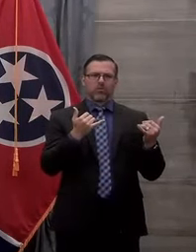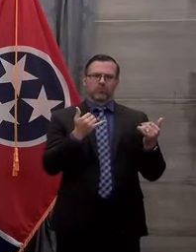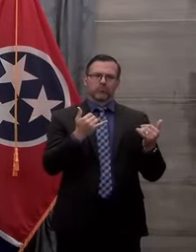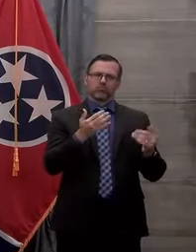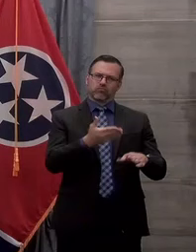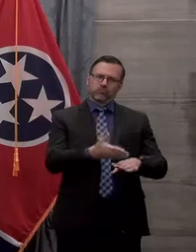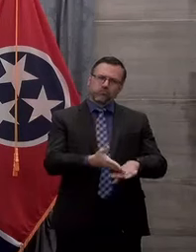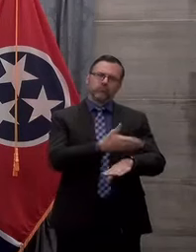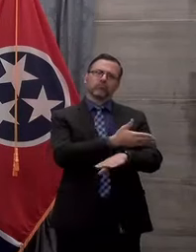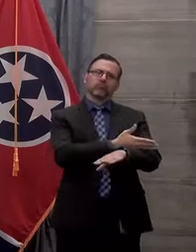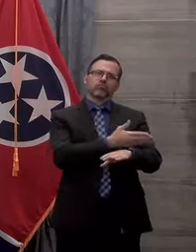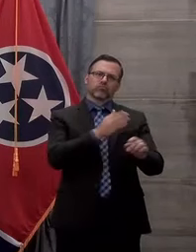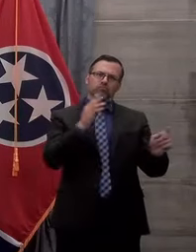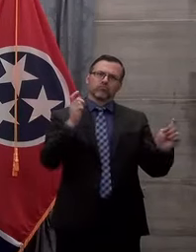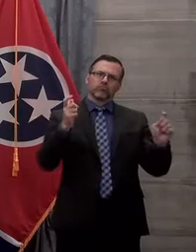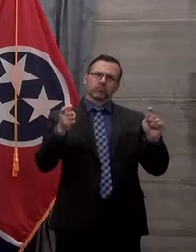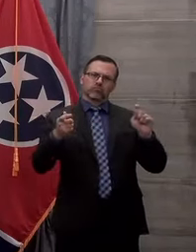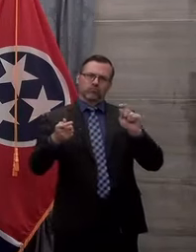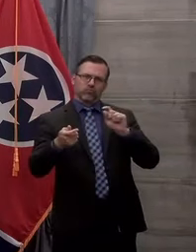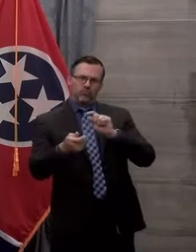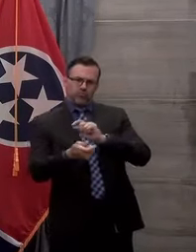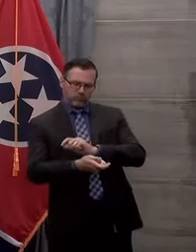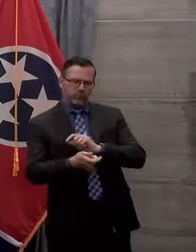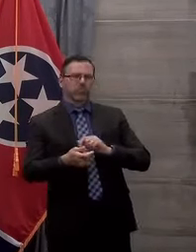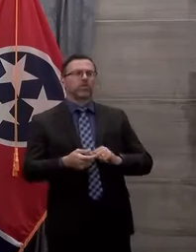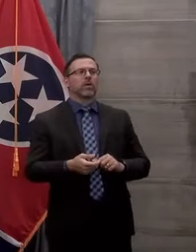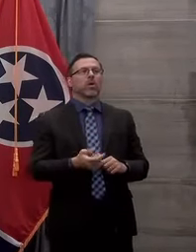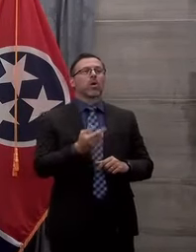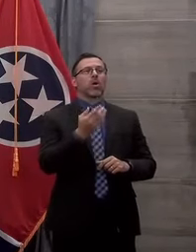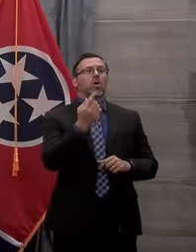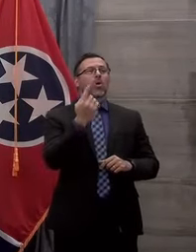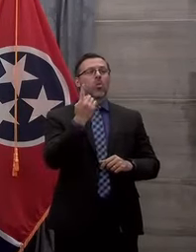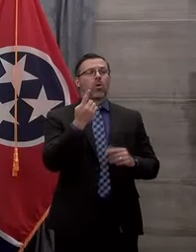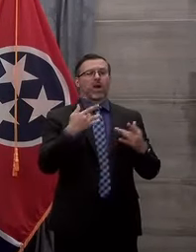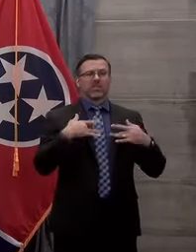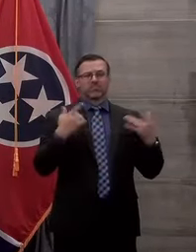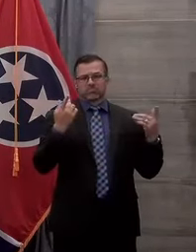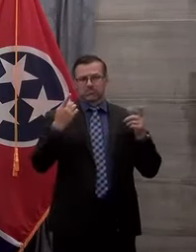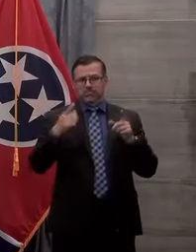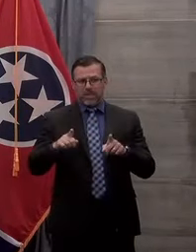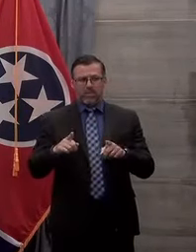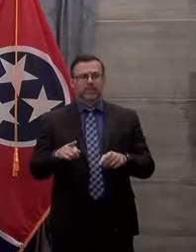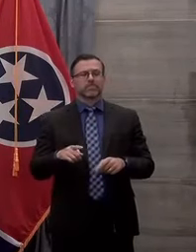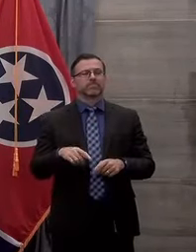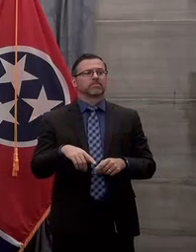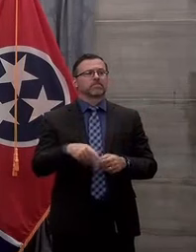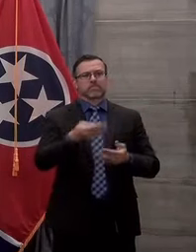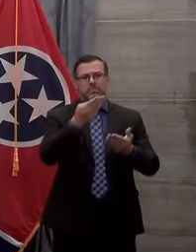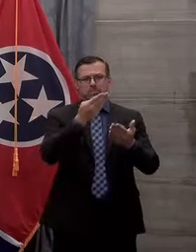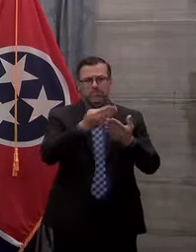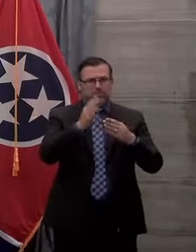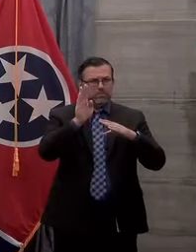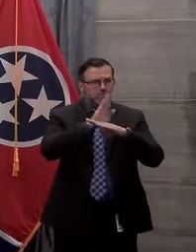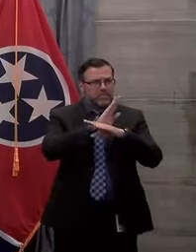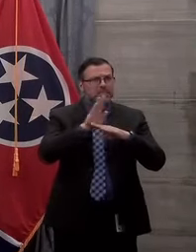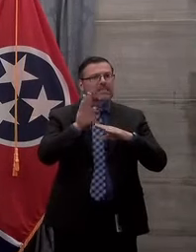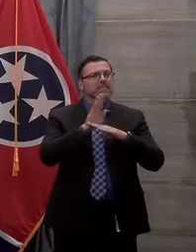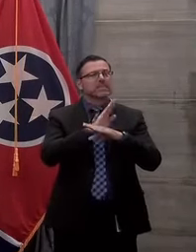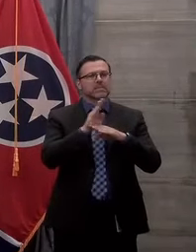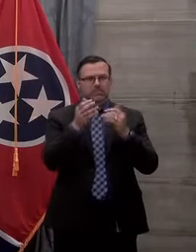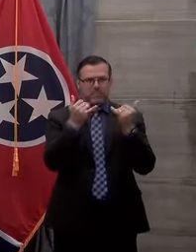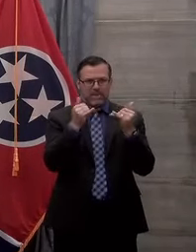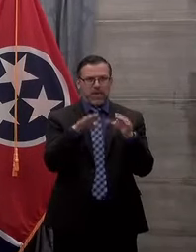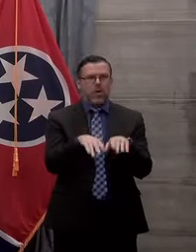And one of the things that is happening right now is our economy has been opened back up and